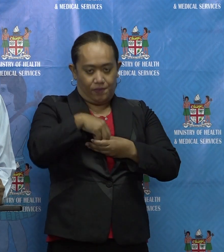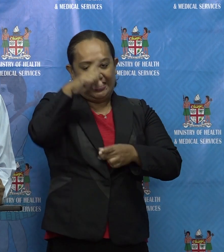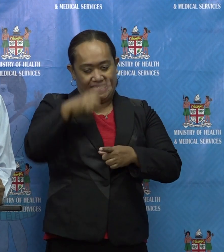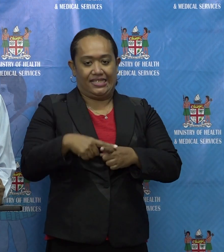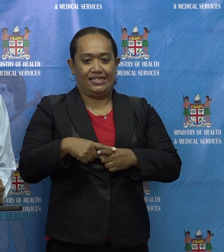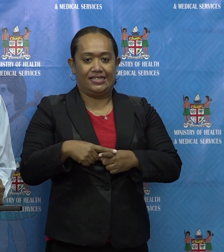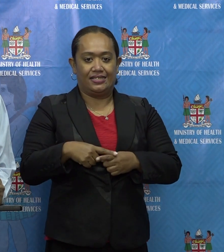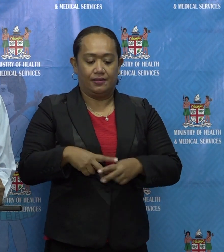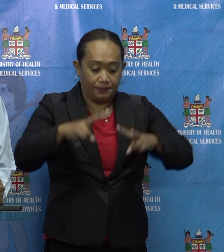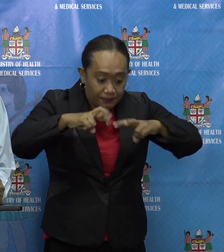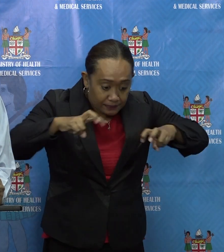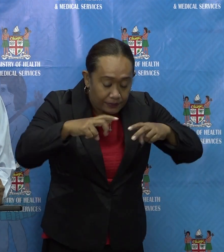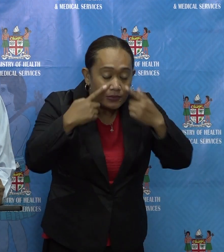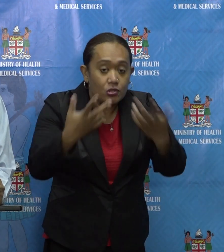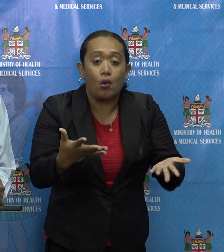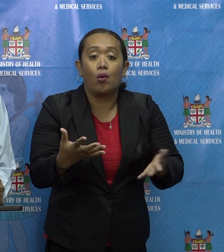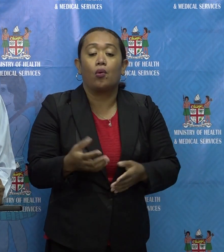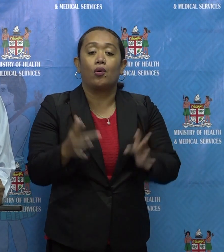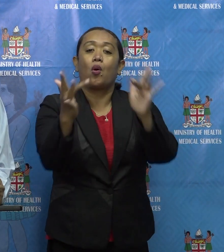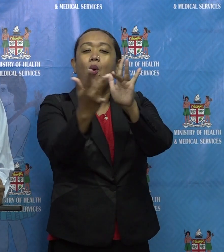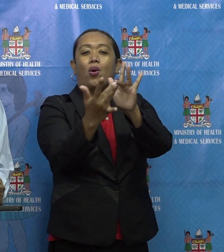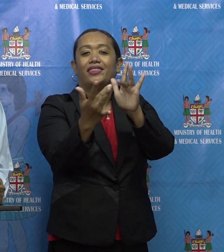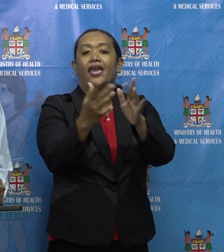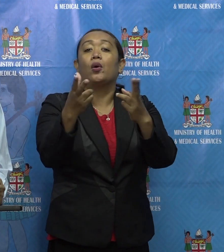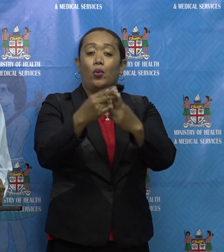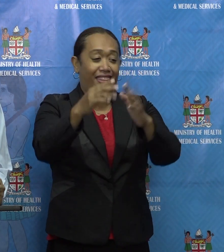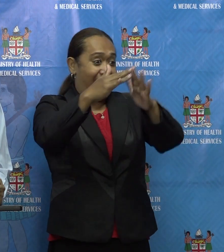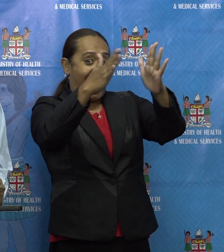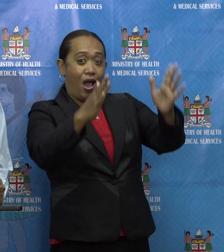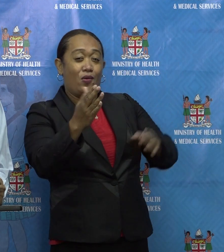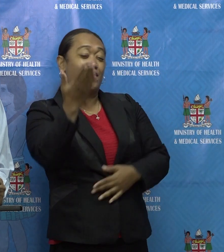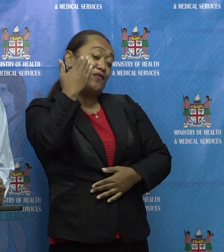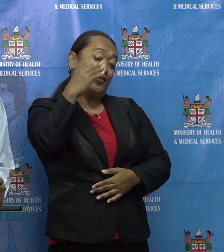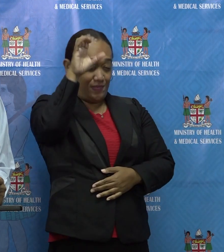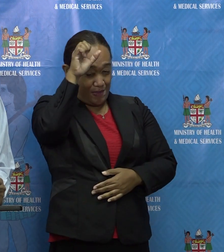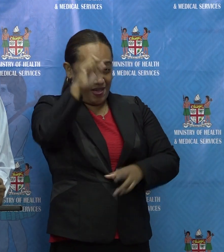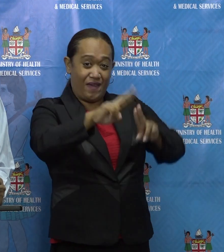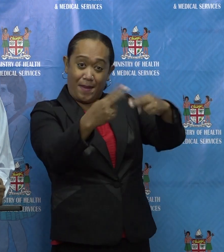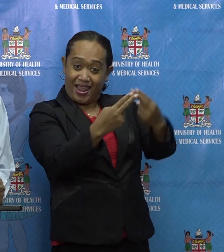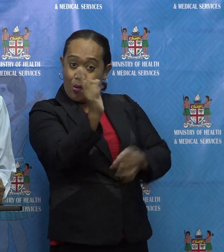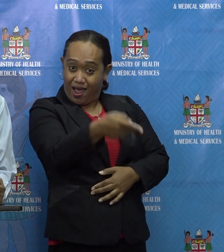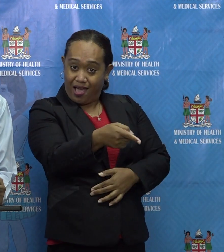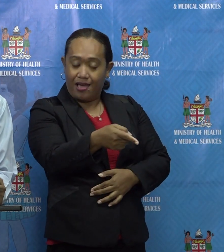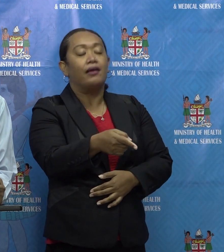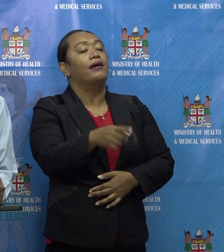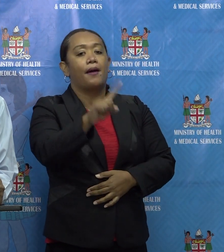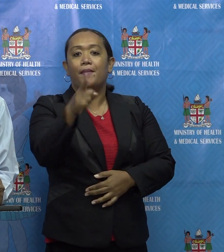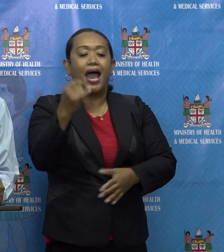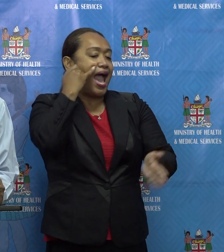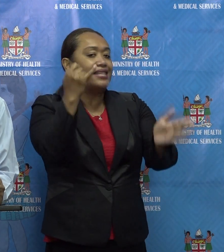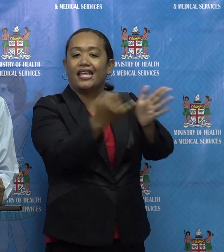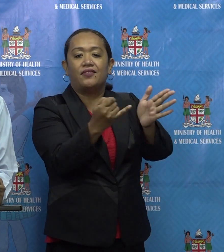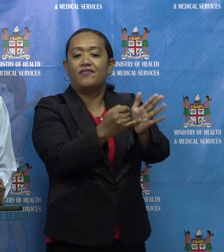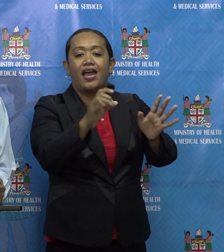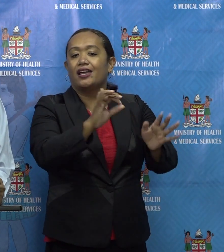have revealed she had contact with the household of the Makoi family cluster, but was not identified at the time of